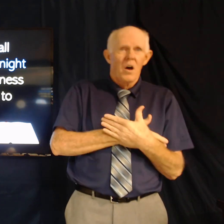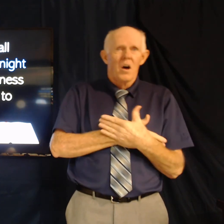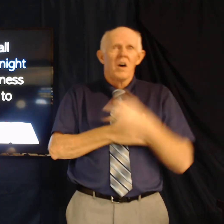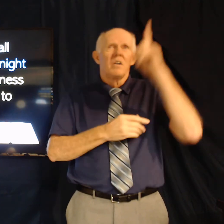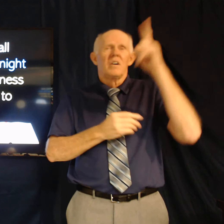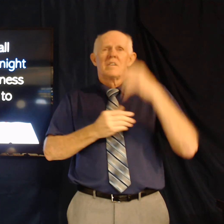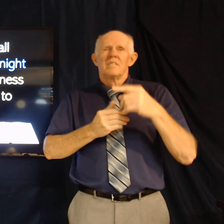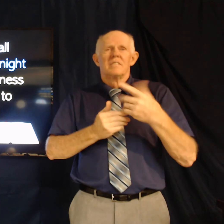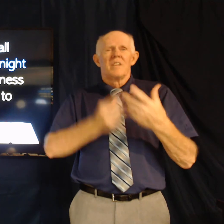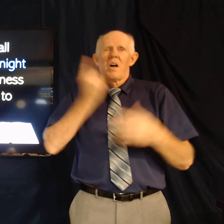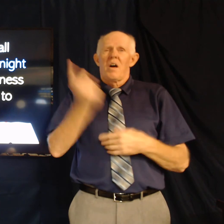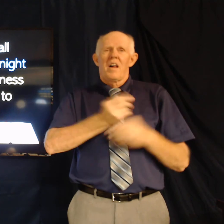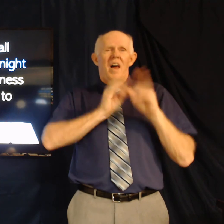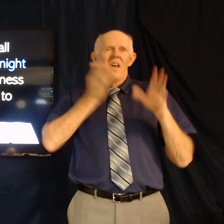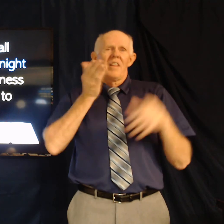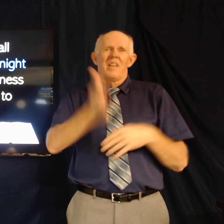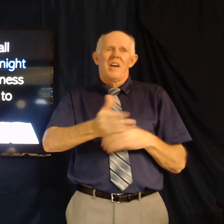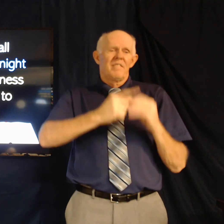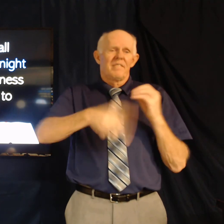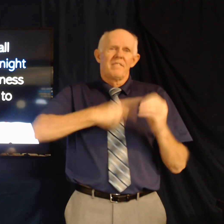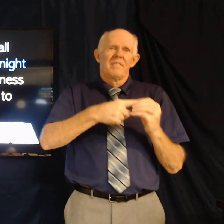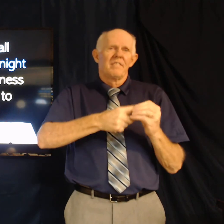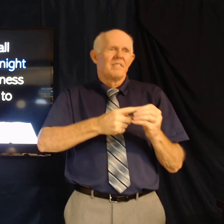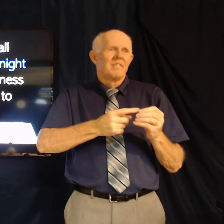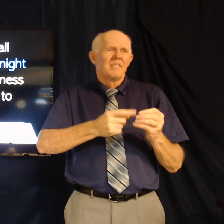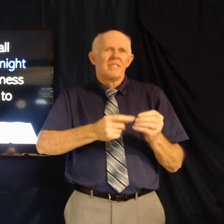Dark, night or dark, He rules